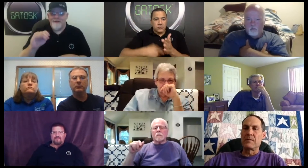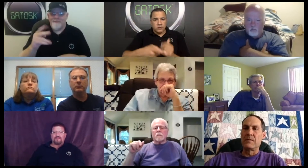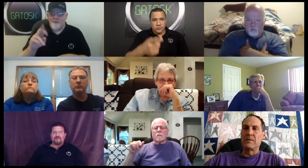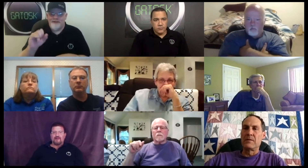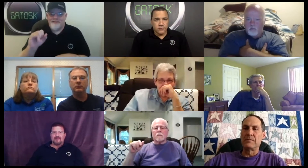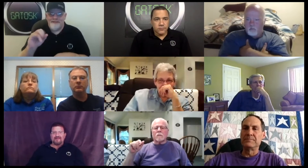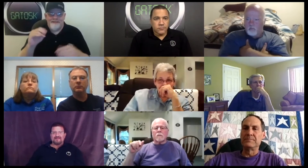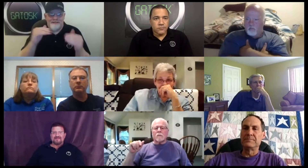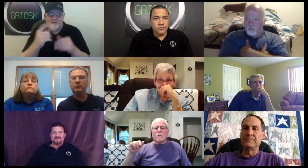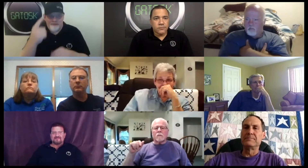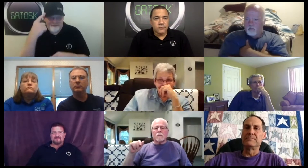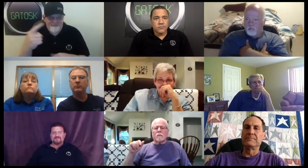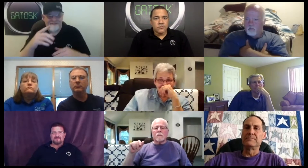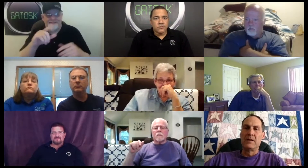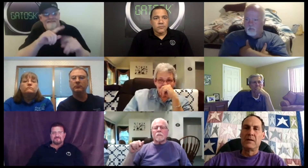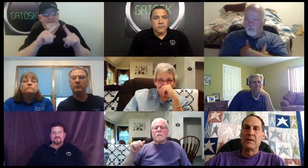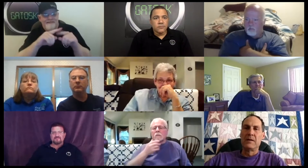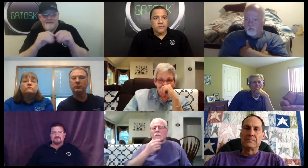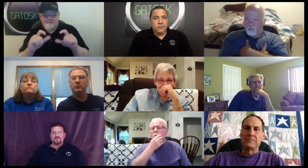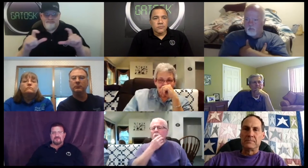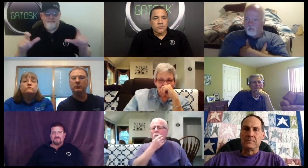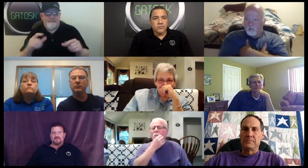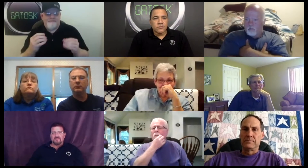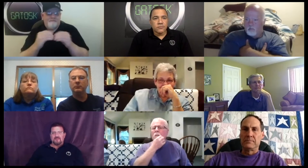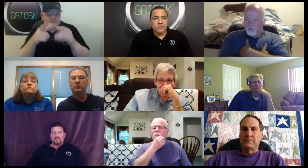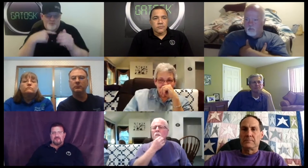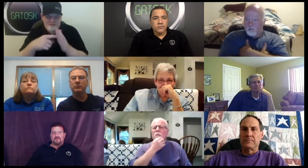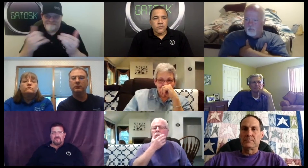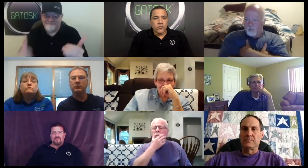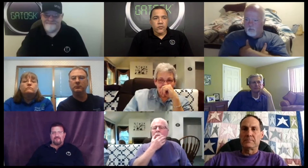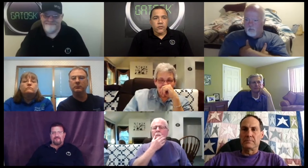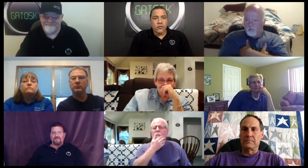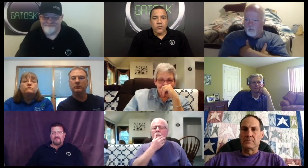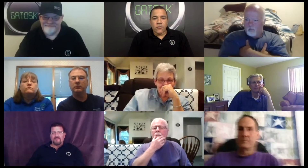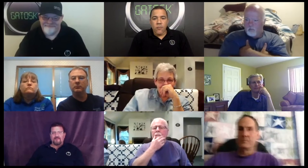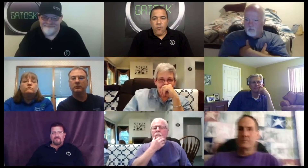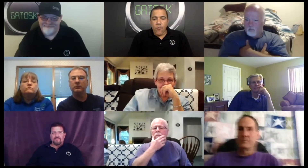be a chart to show what you get for those prices.